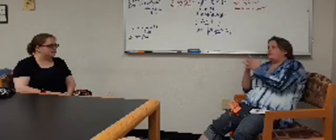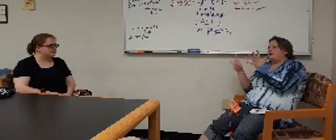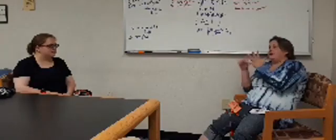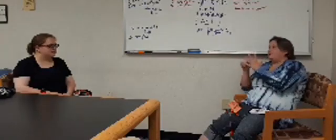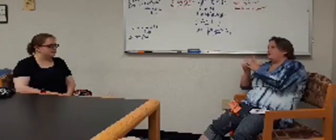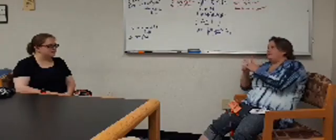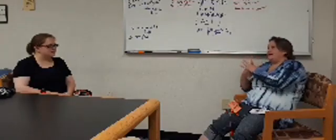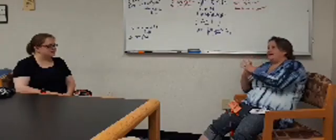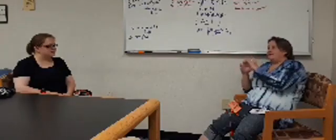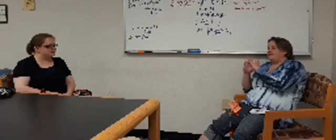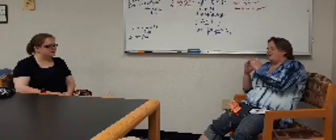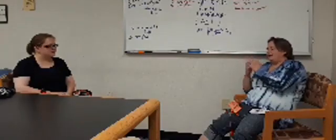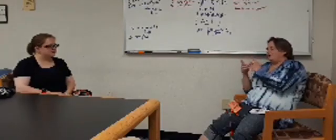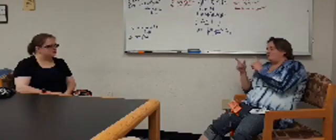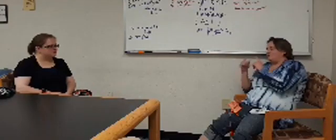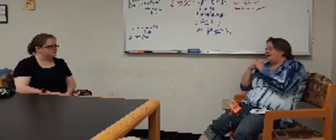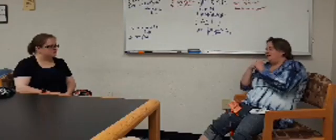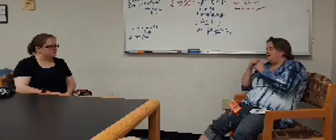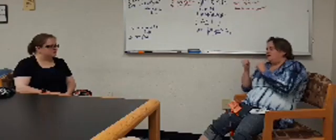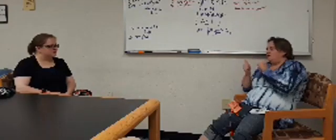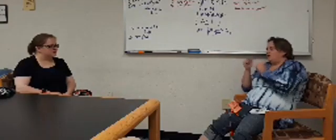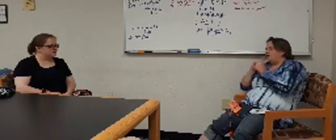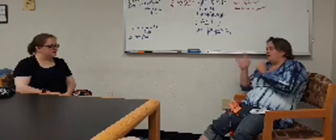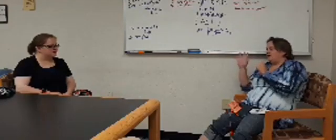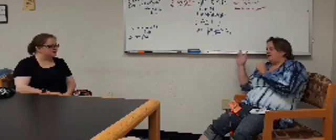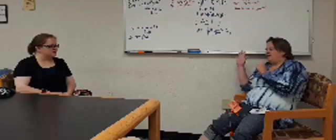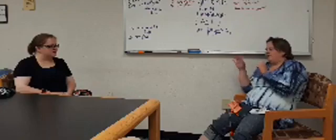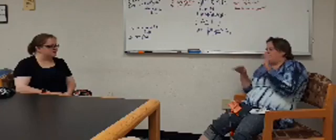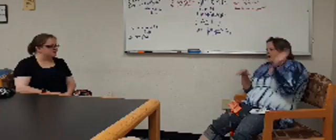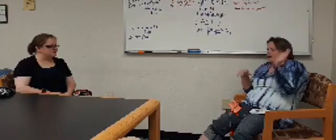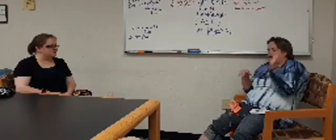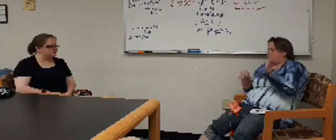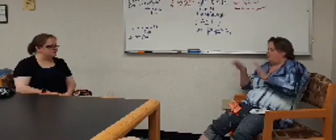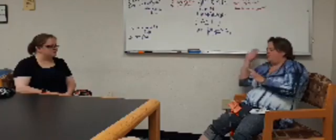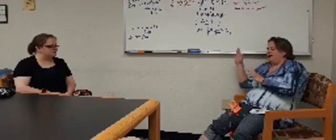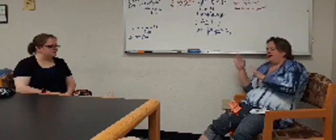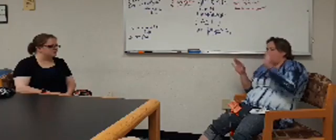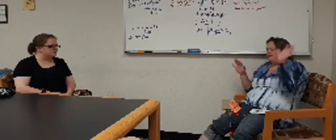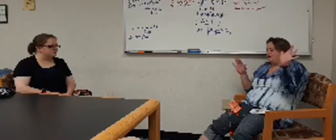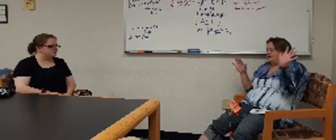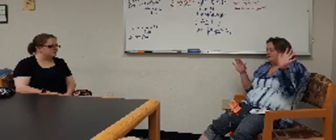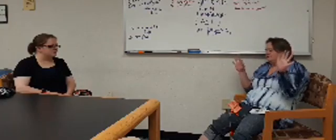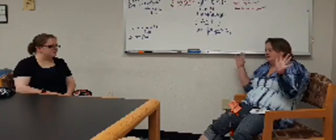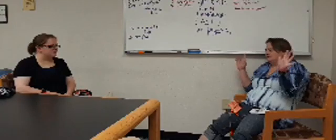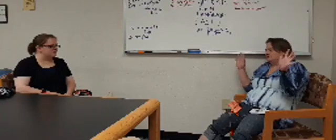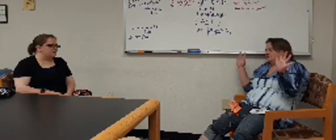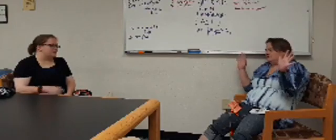at the beginning of the class, you have to say, what are your left hand or right hand? I mean, right hand or left hand? So, because